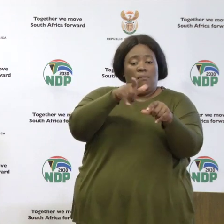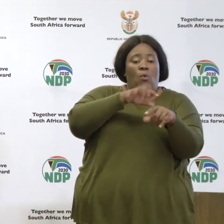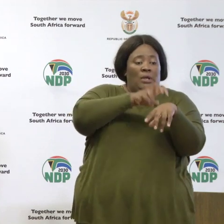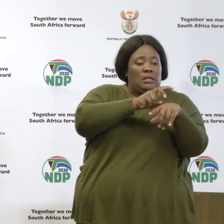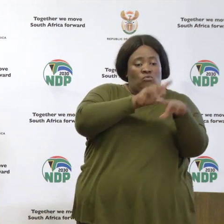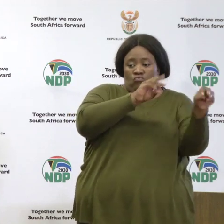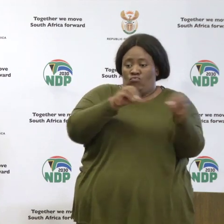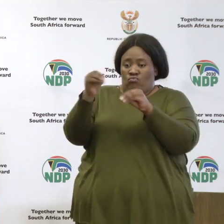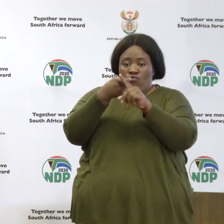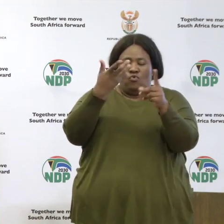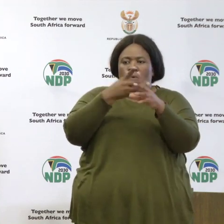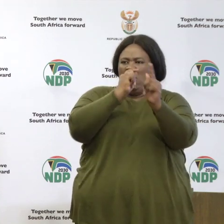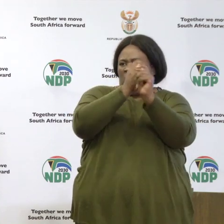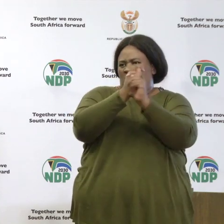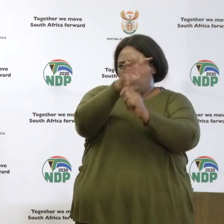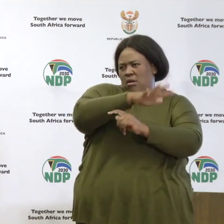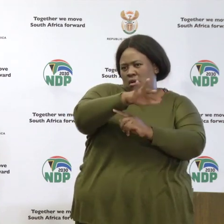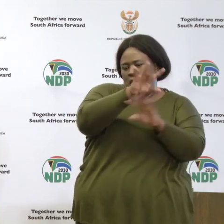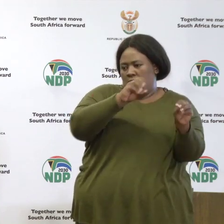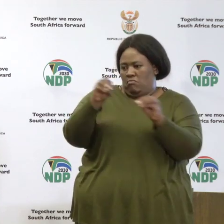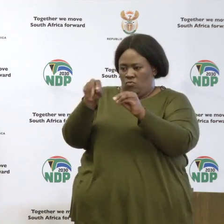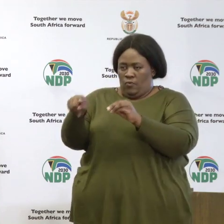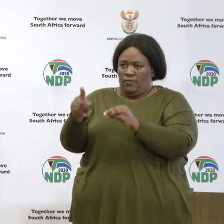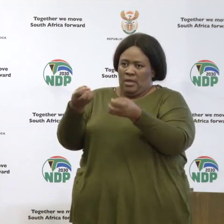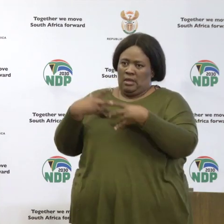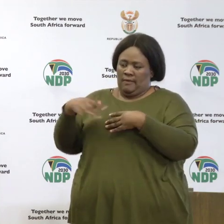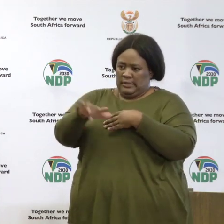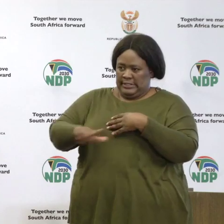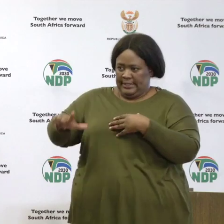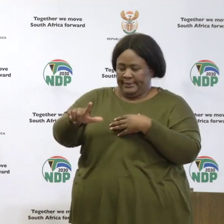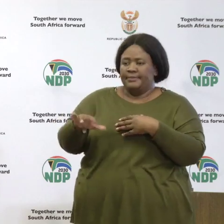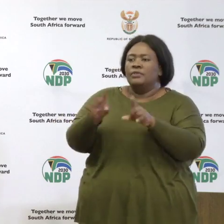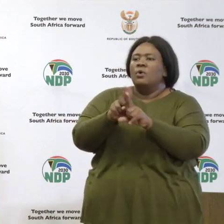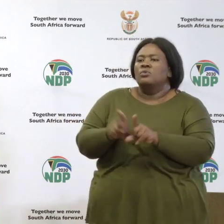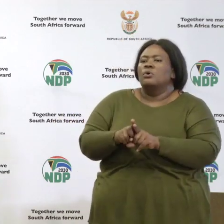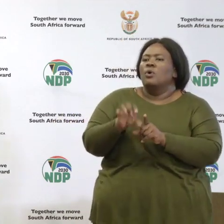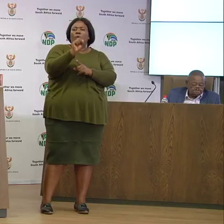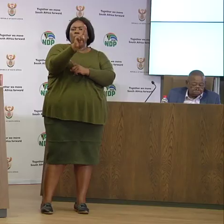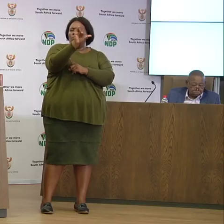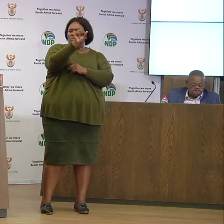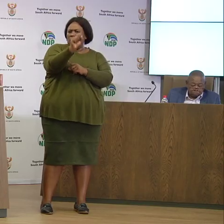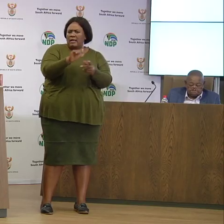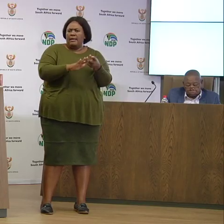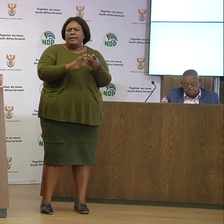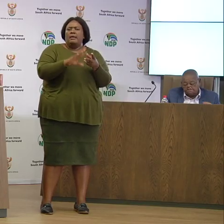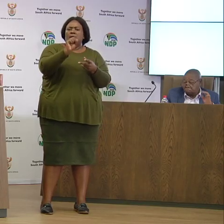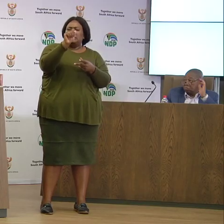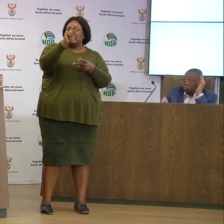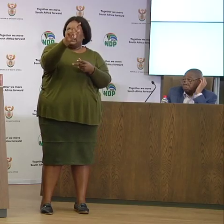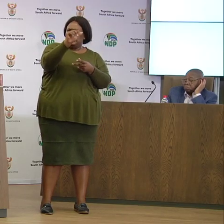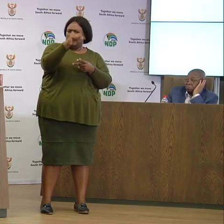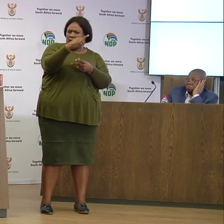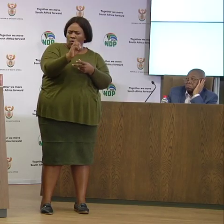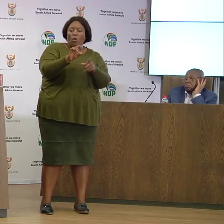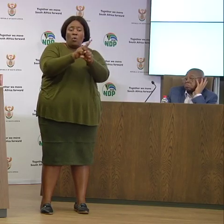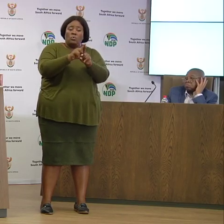informal settlements. I'd like to again thank Busa and Santako. They're working together with our department